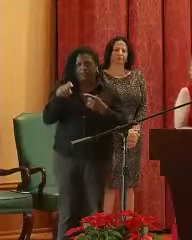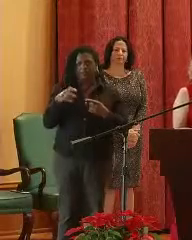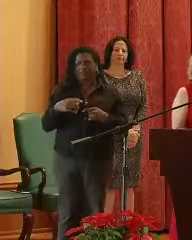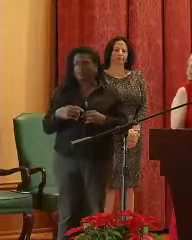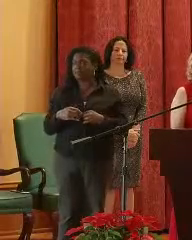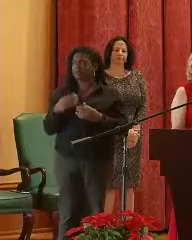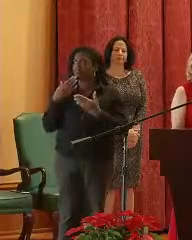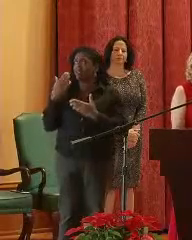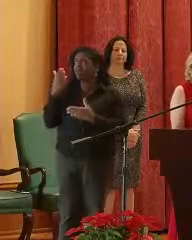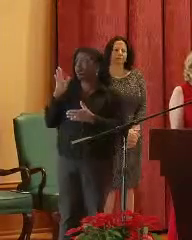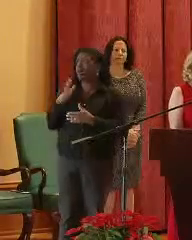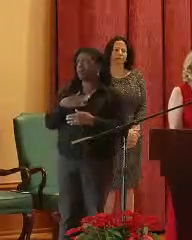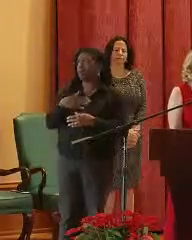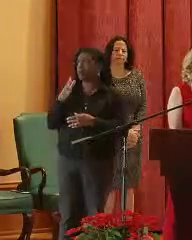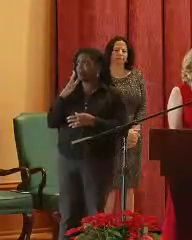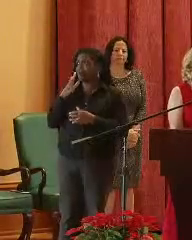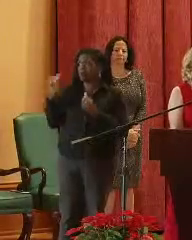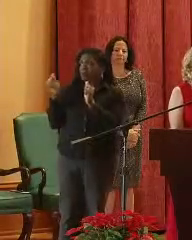side.